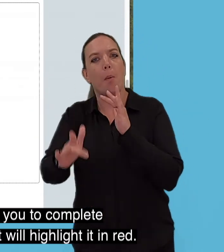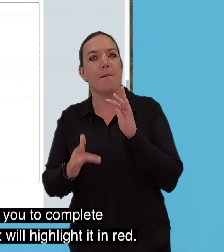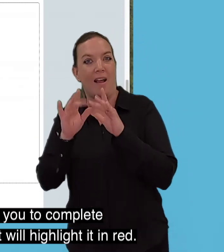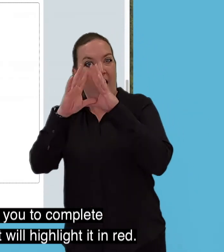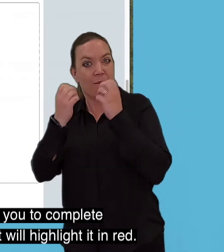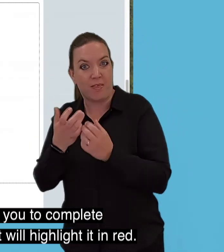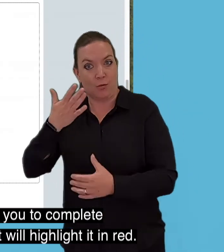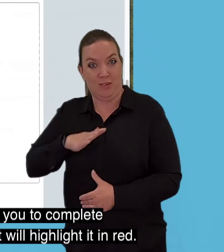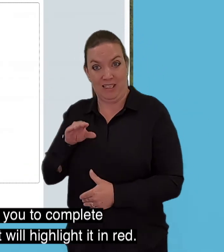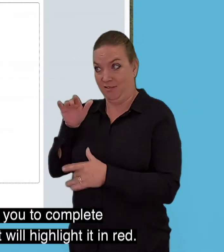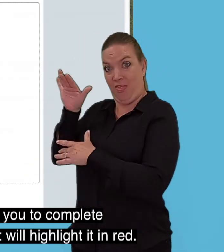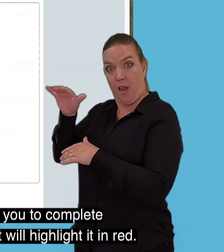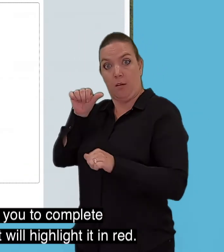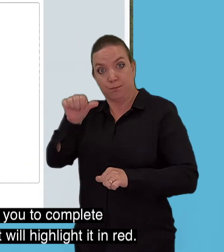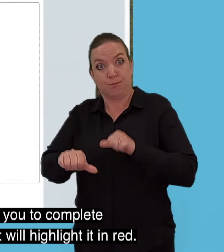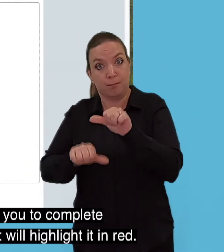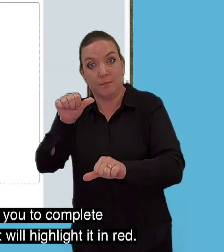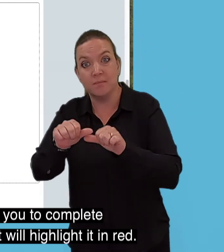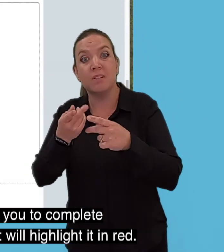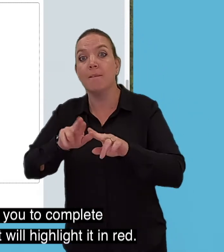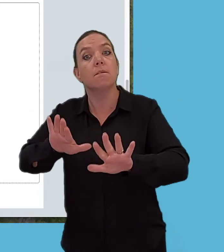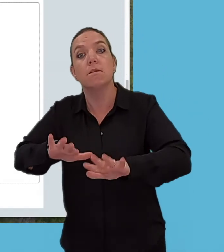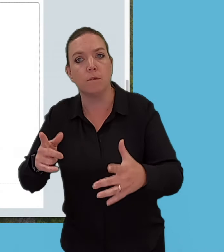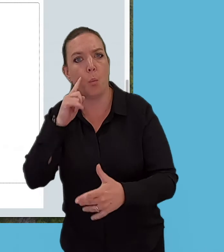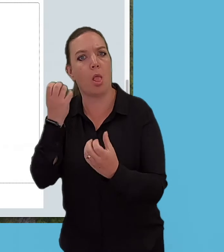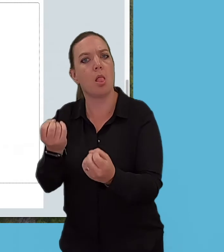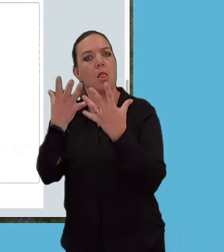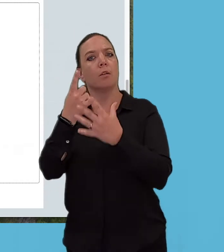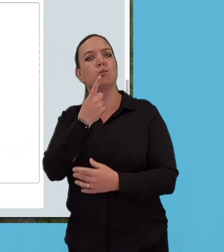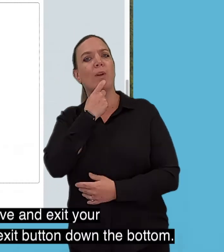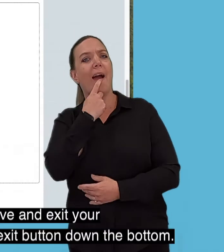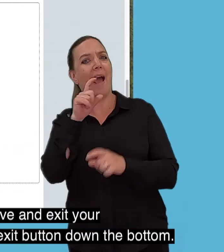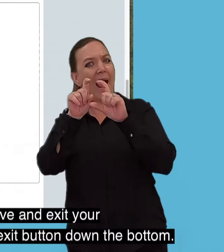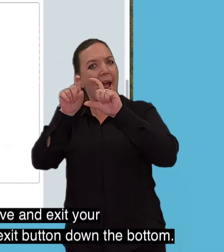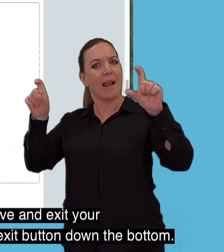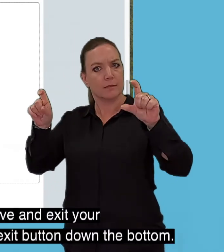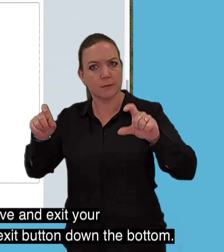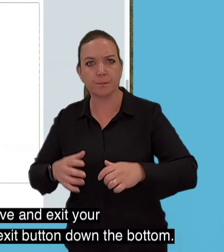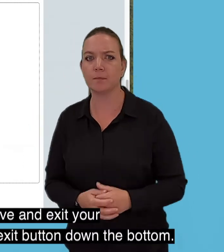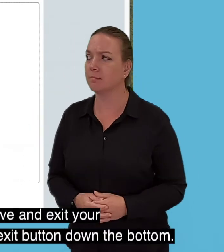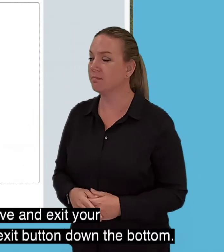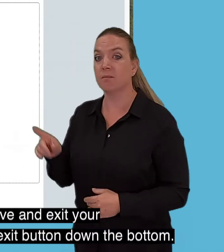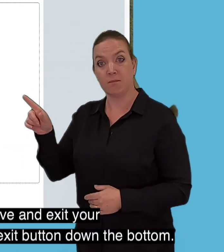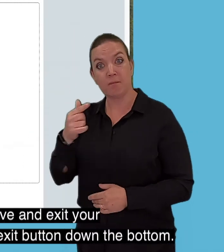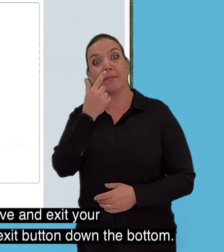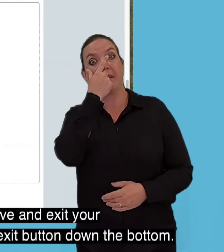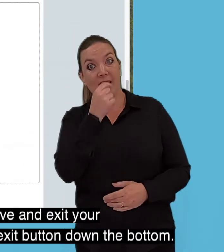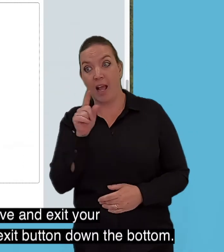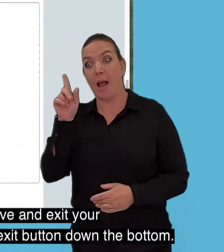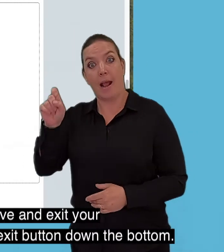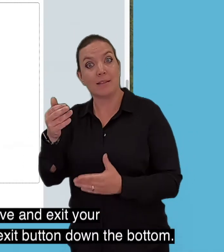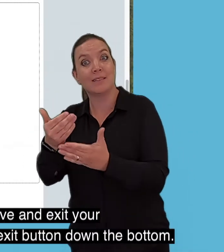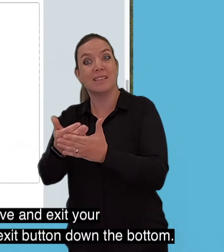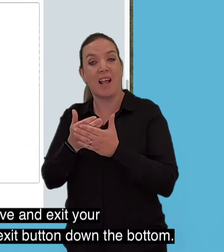complete before you progress on to the next section, it will highlight it in red. It's also worth mentioning that you can save and exit